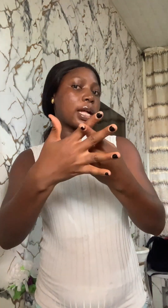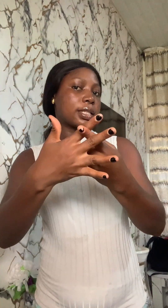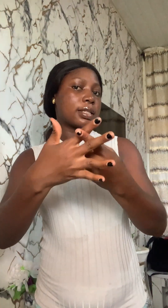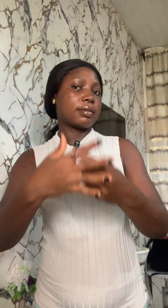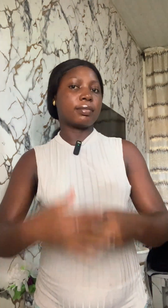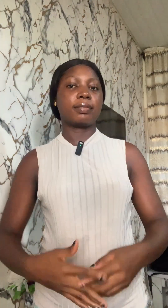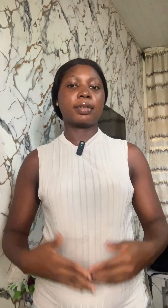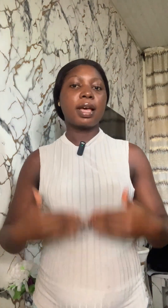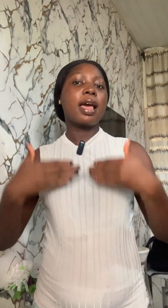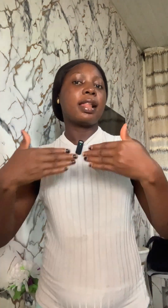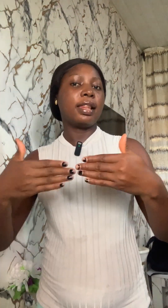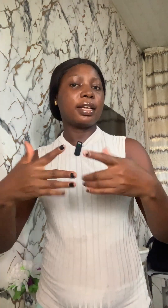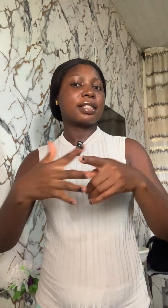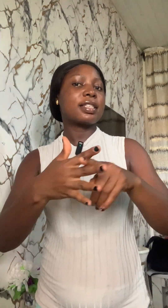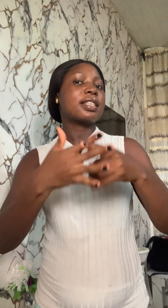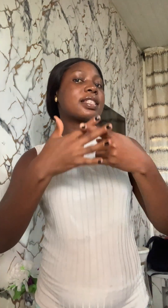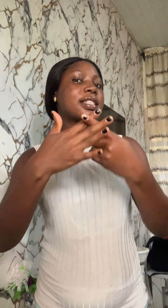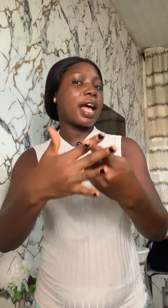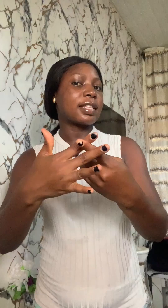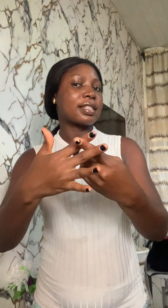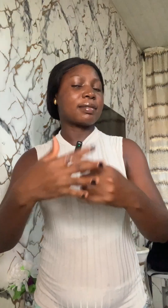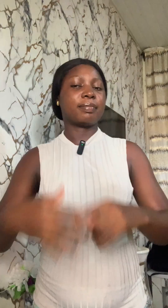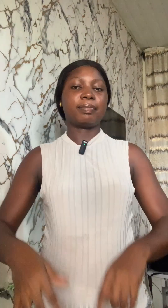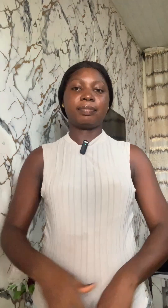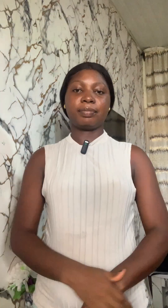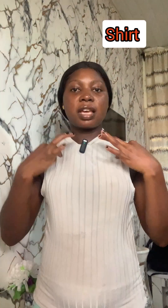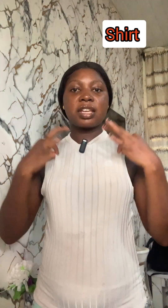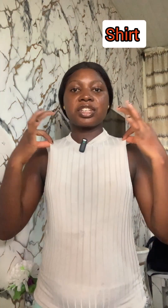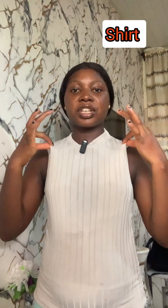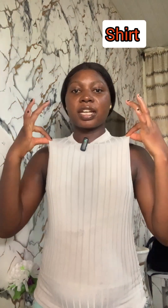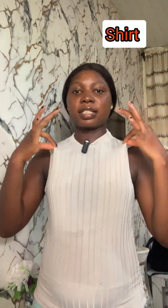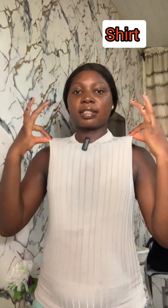Start. Let's start. Shirt.